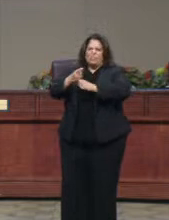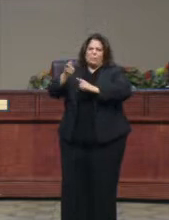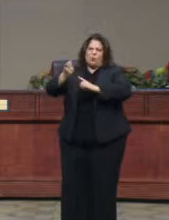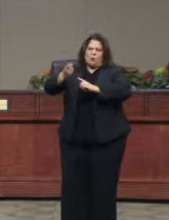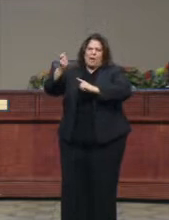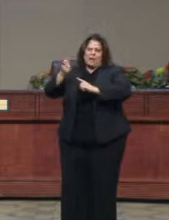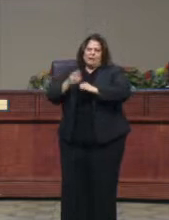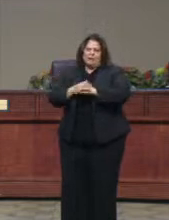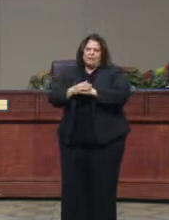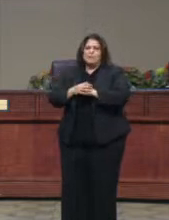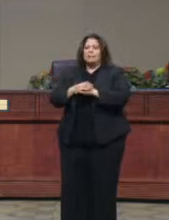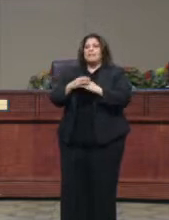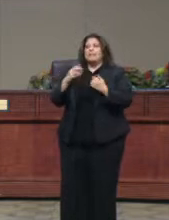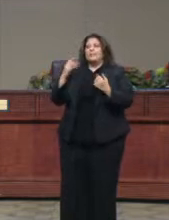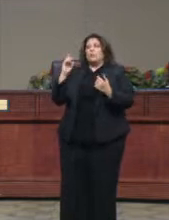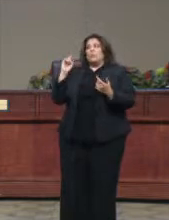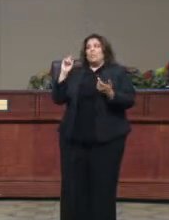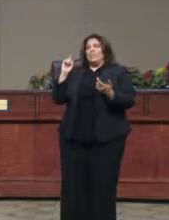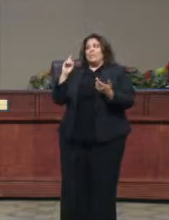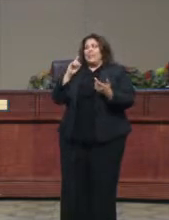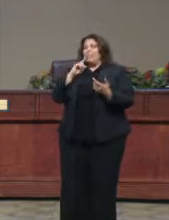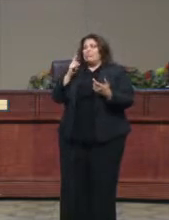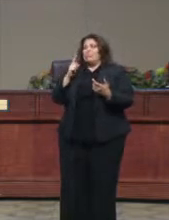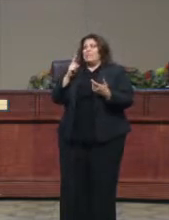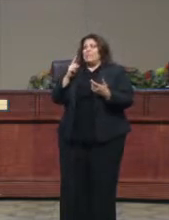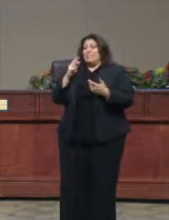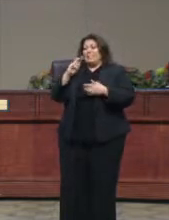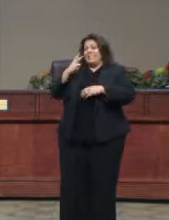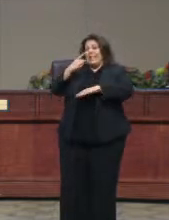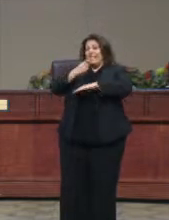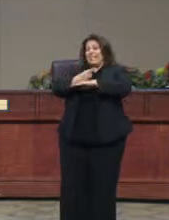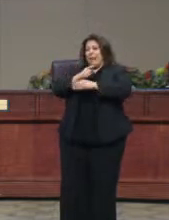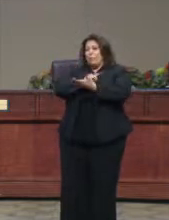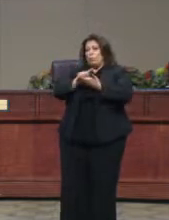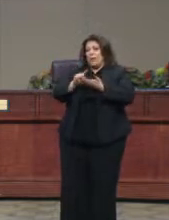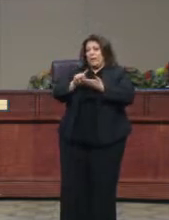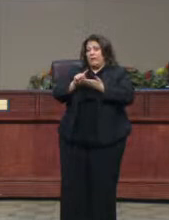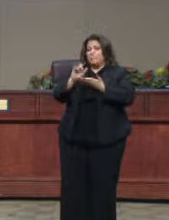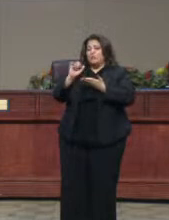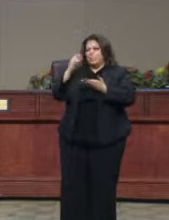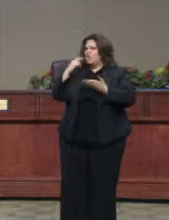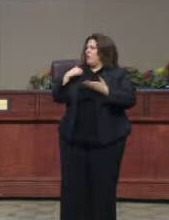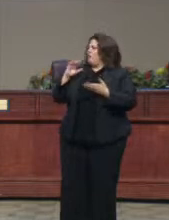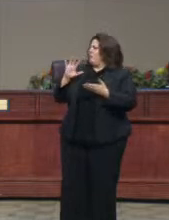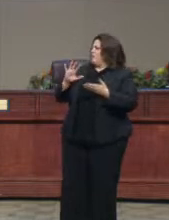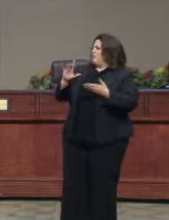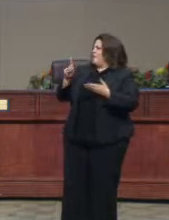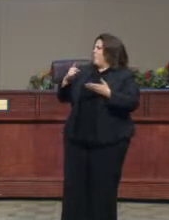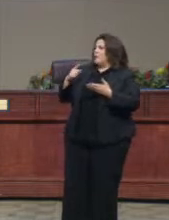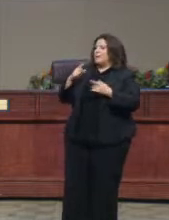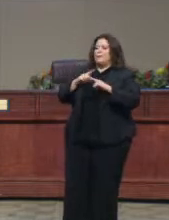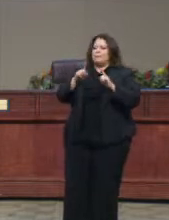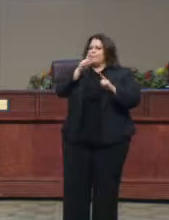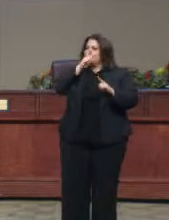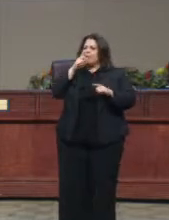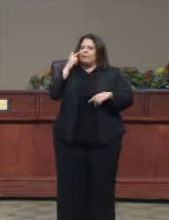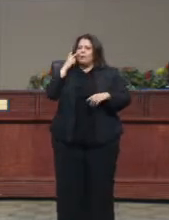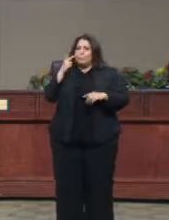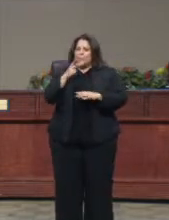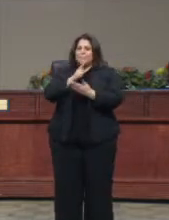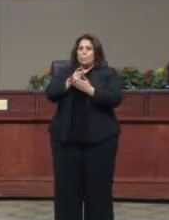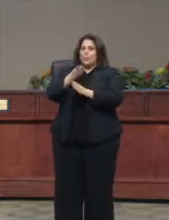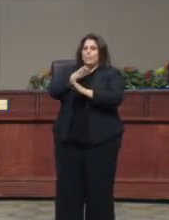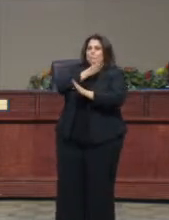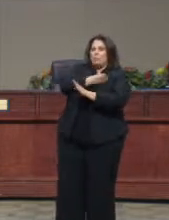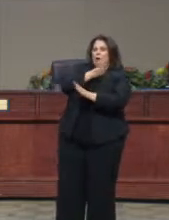only are in the second day of the week. So that's why it's showing 55. But if you can see in the 2 prior weeks, we are